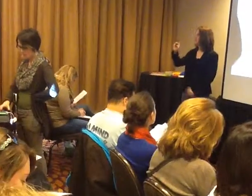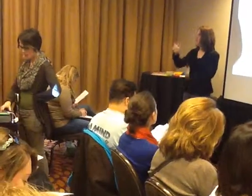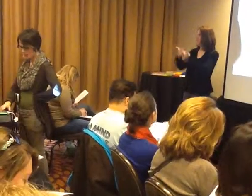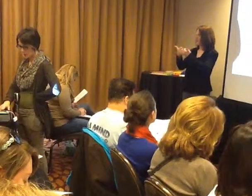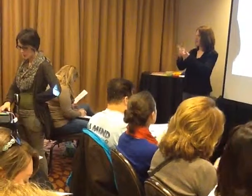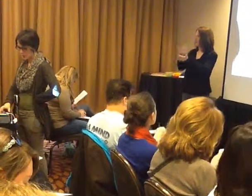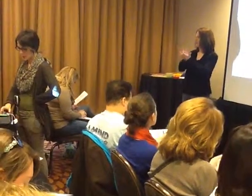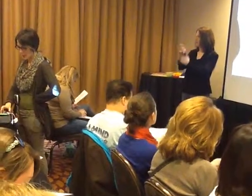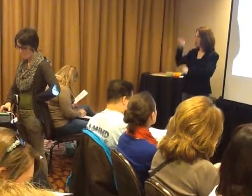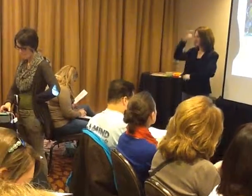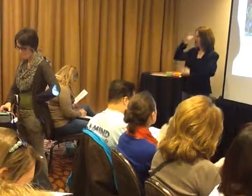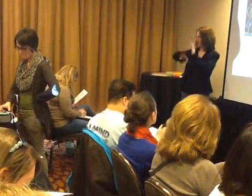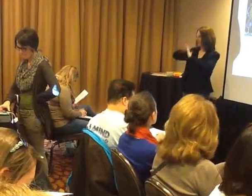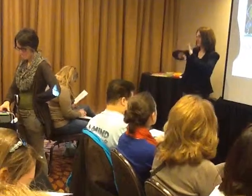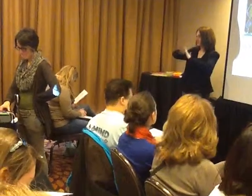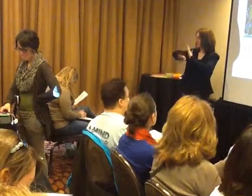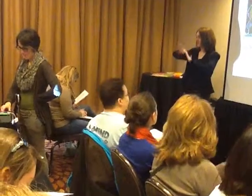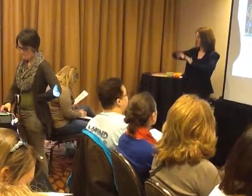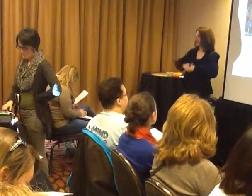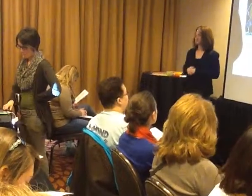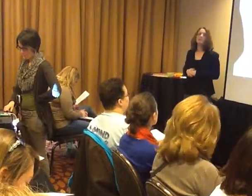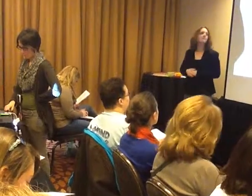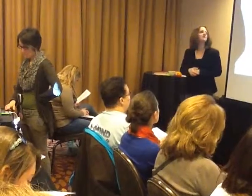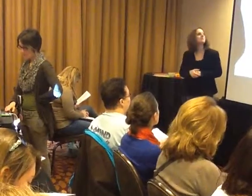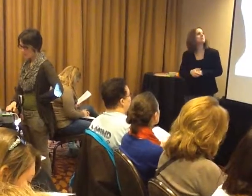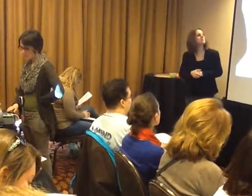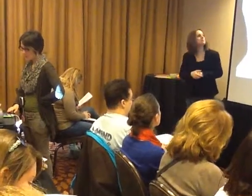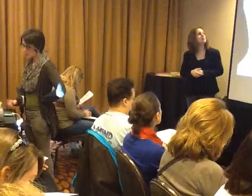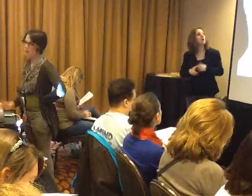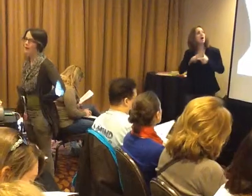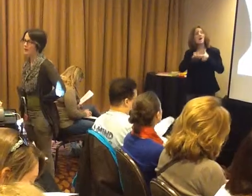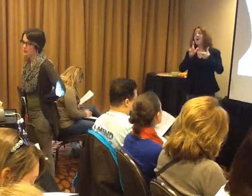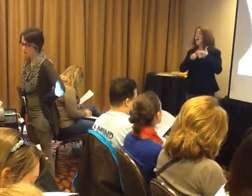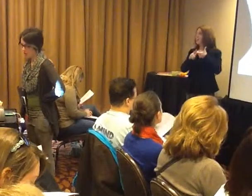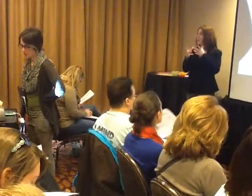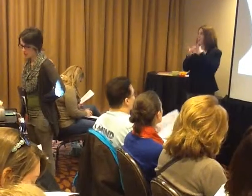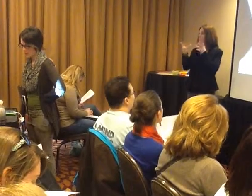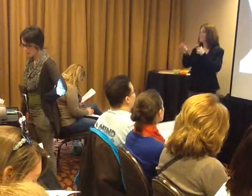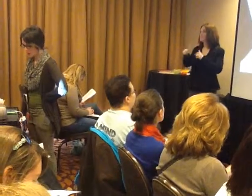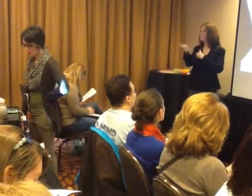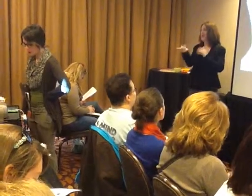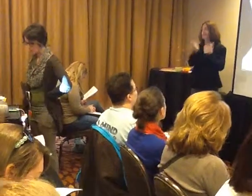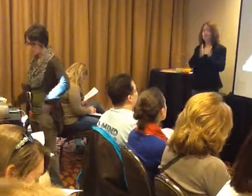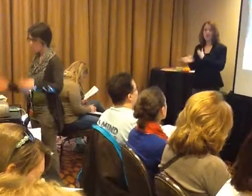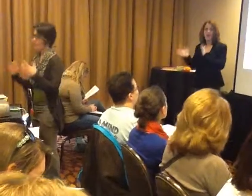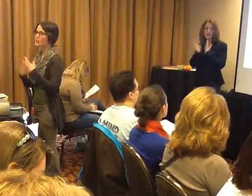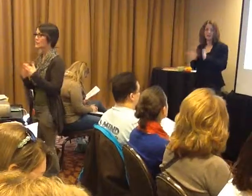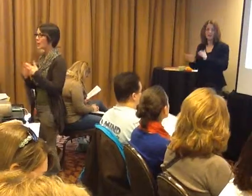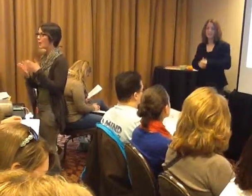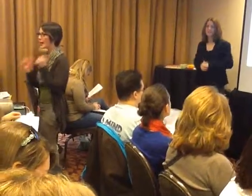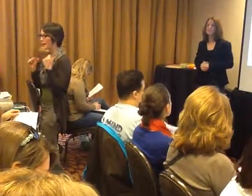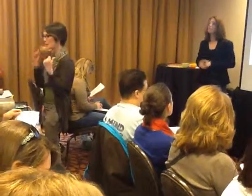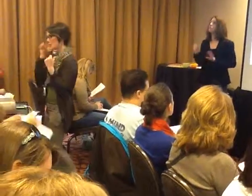those brain builders. And then here's a bunch of other strategies. Okay, so at IS